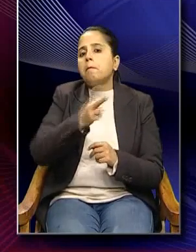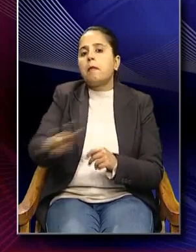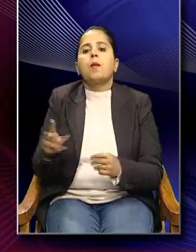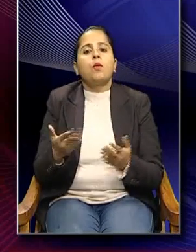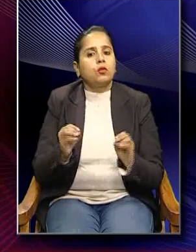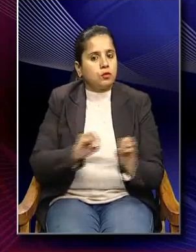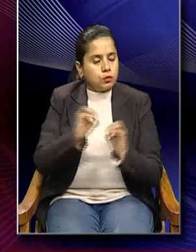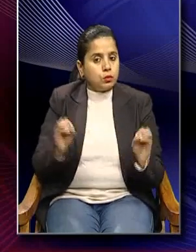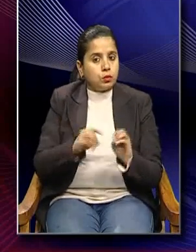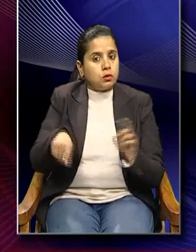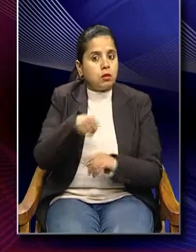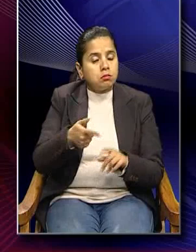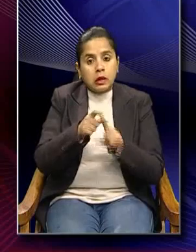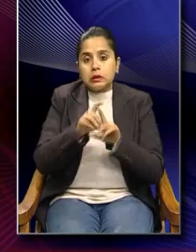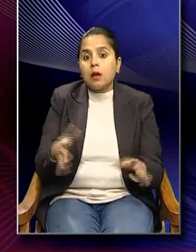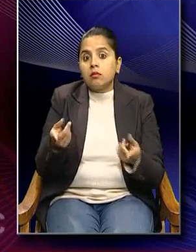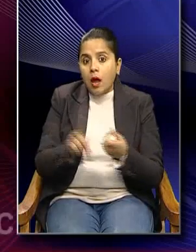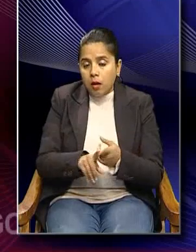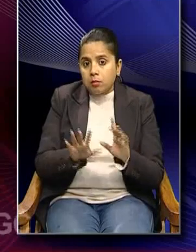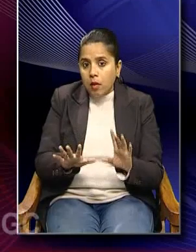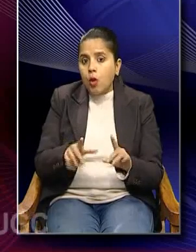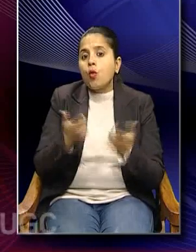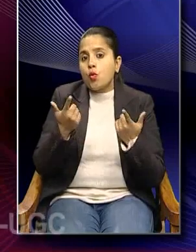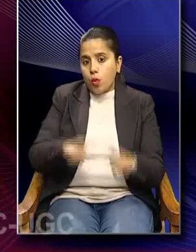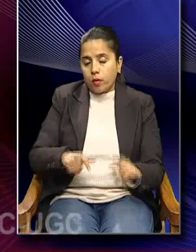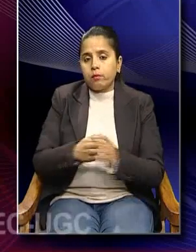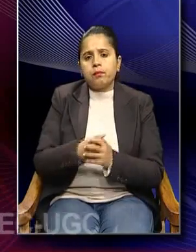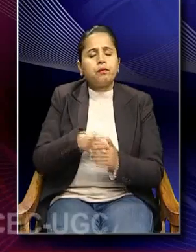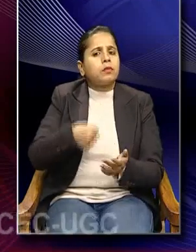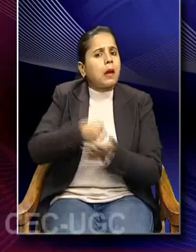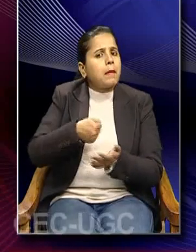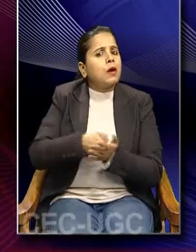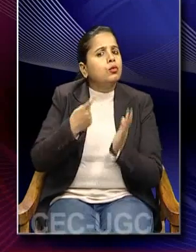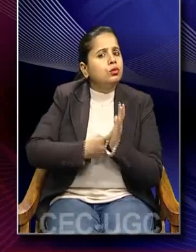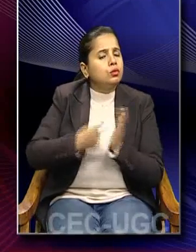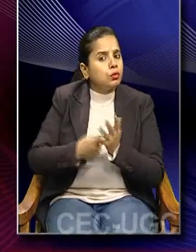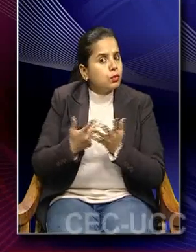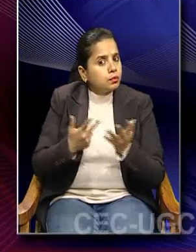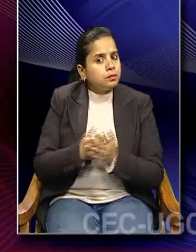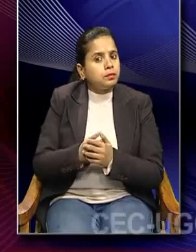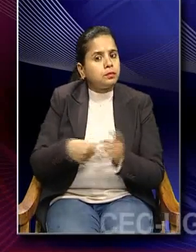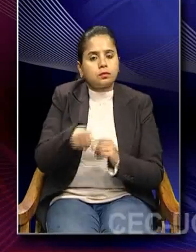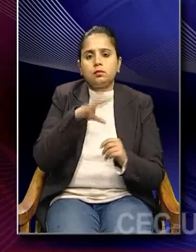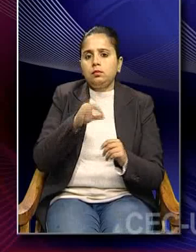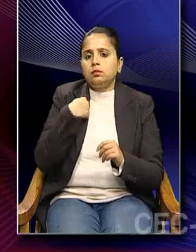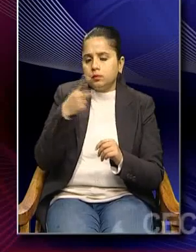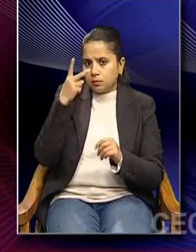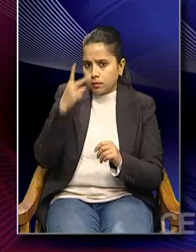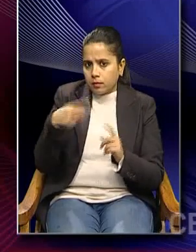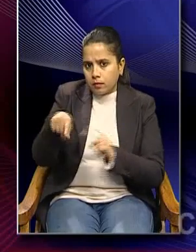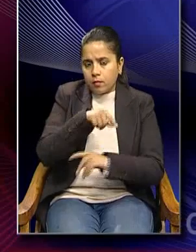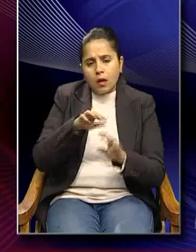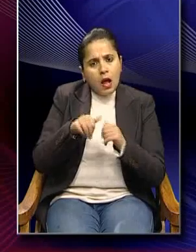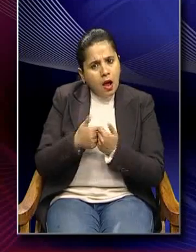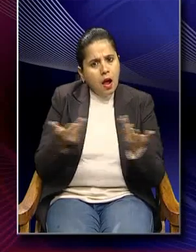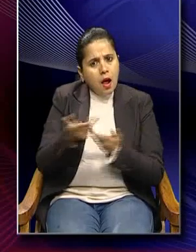comes to the damages. The basic principle is to err and how